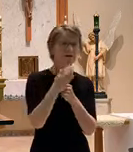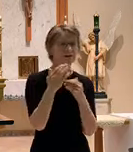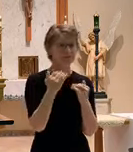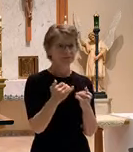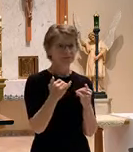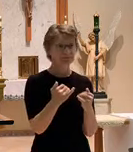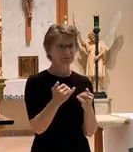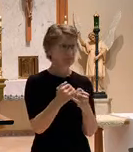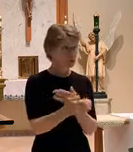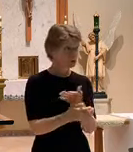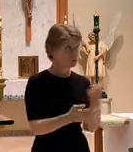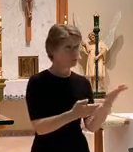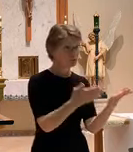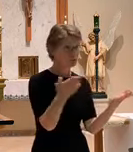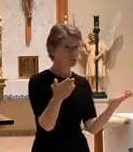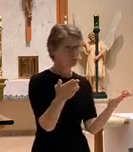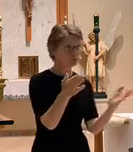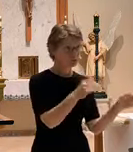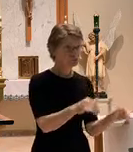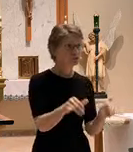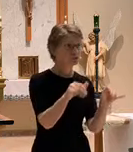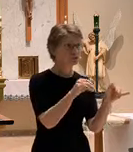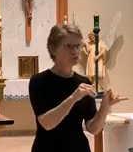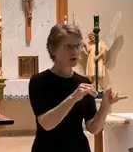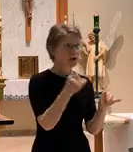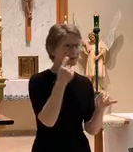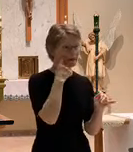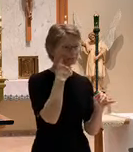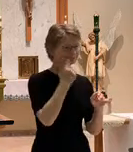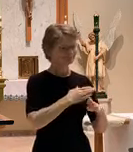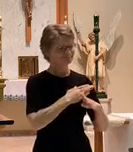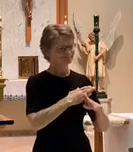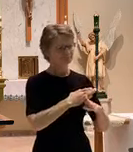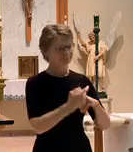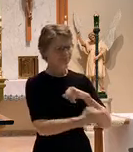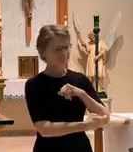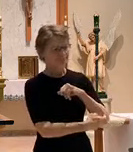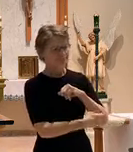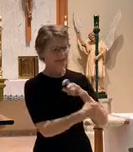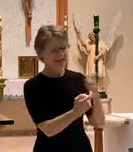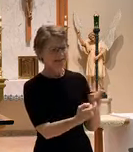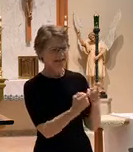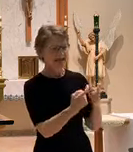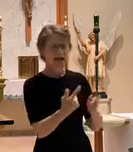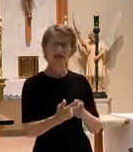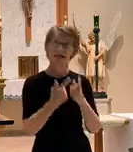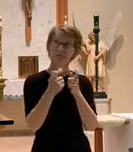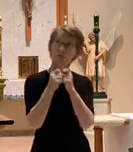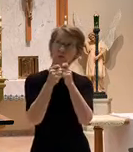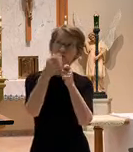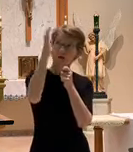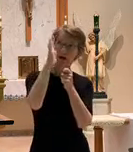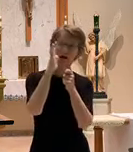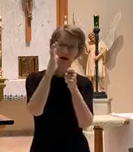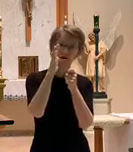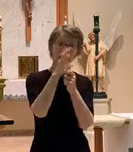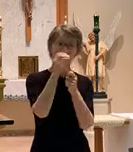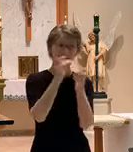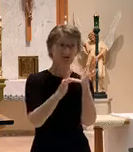Consequently, you too must think of yourselves as dead to sin and living for God in Christ Jesus.